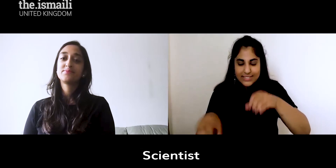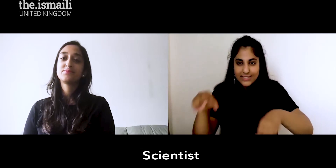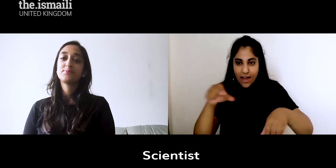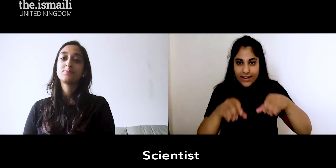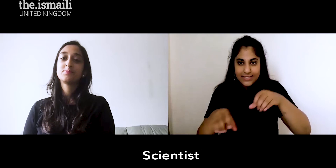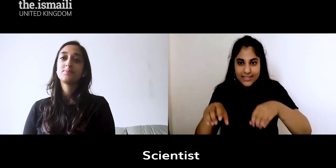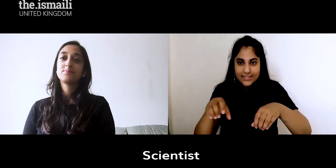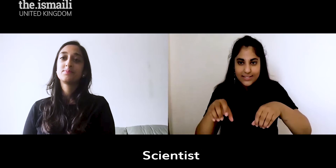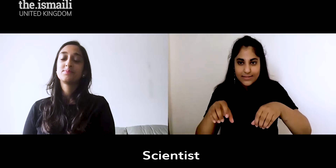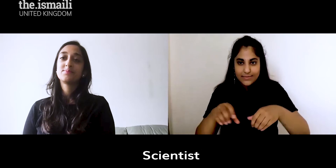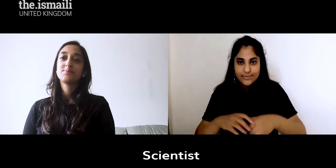Scientist.